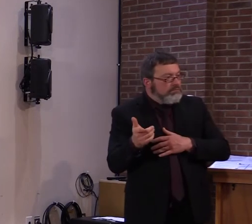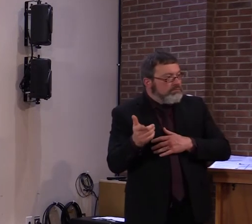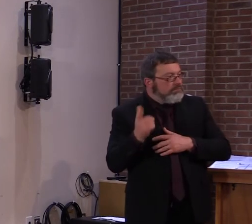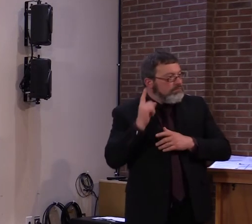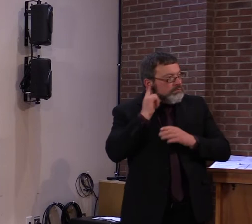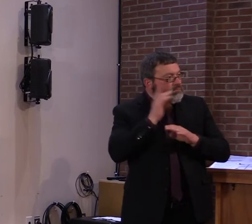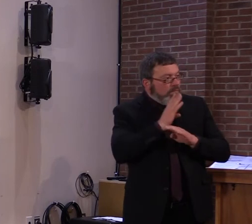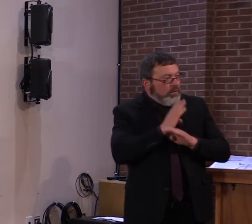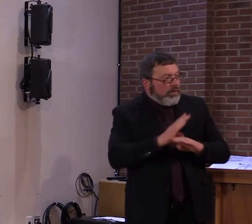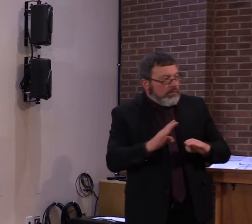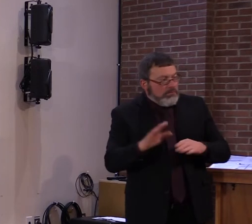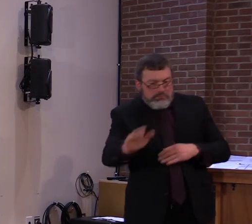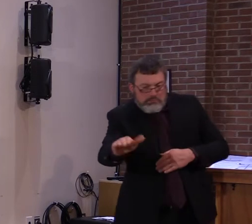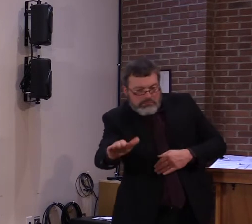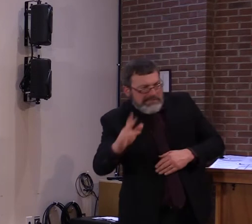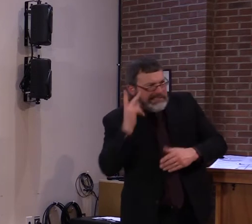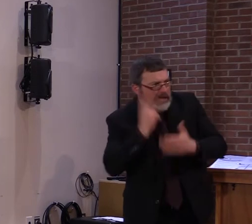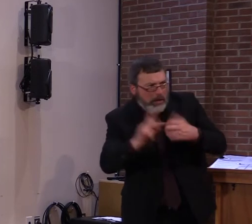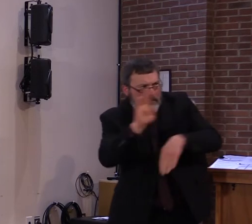Secretary Curley, are you on?